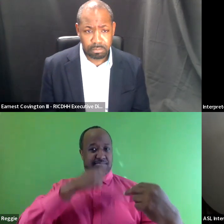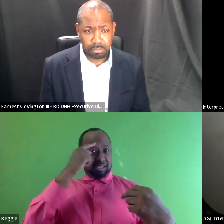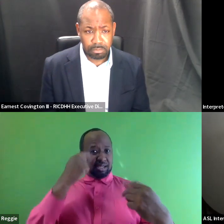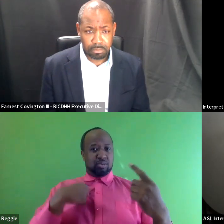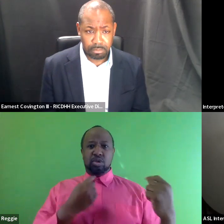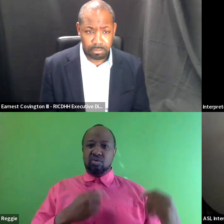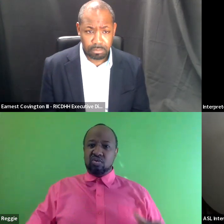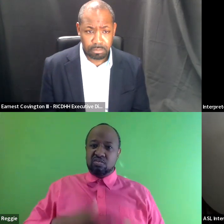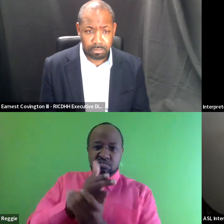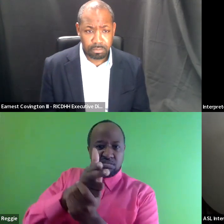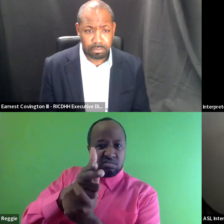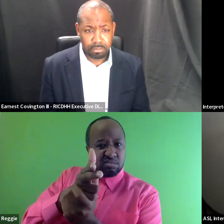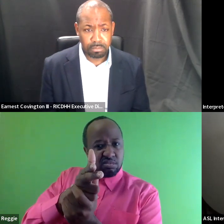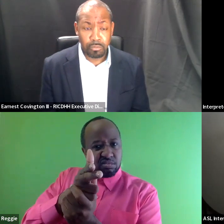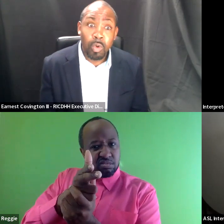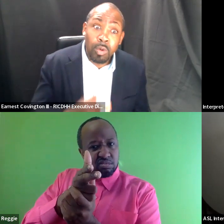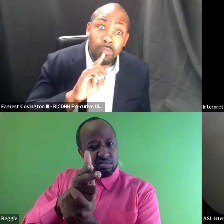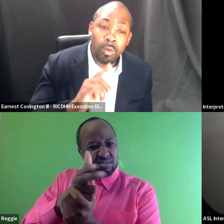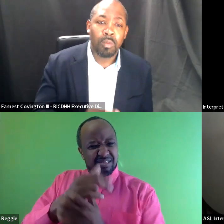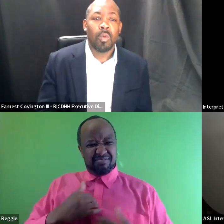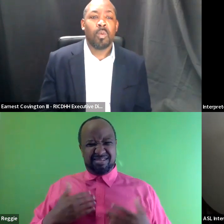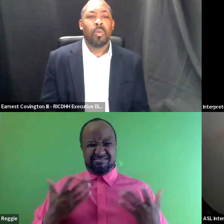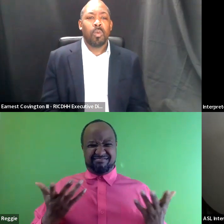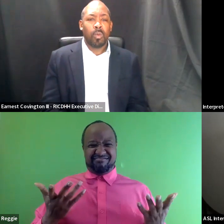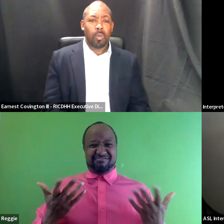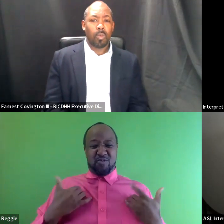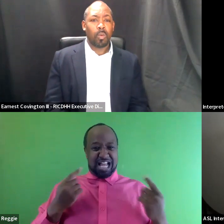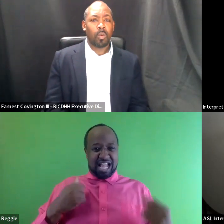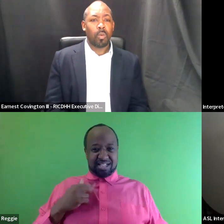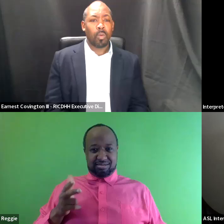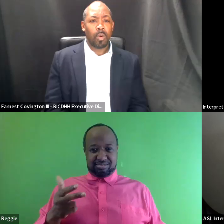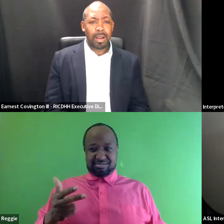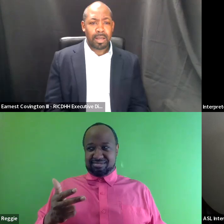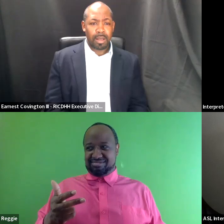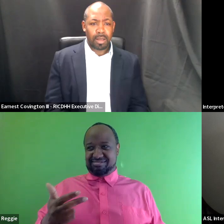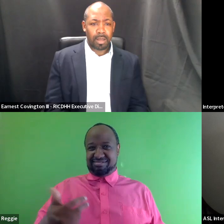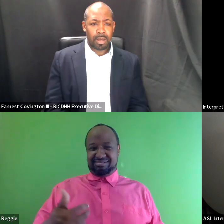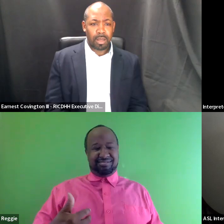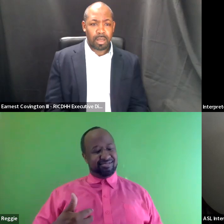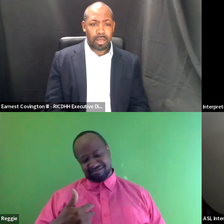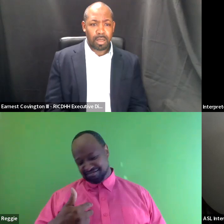But I saw them see me and they did this, like a gun gesture.